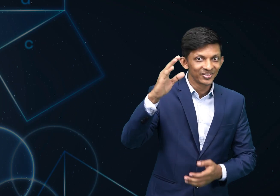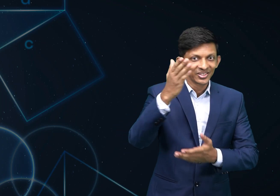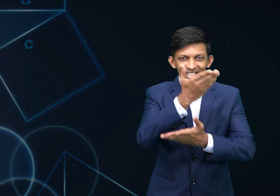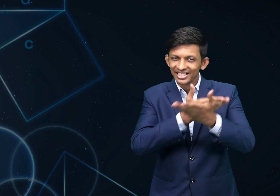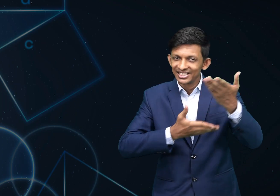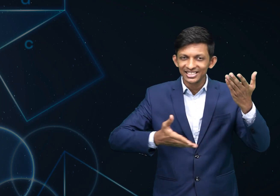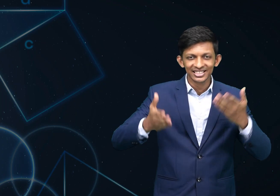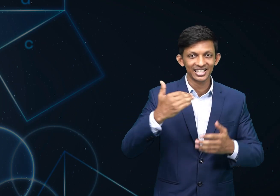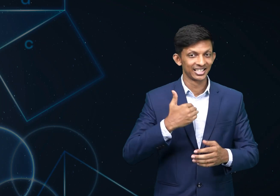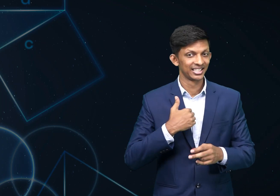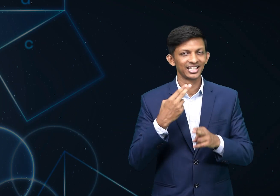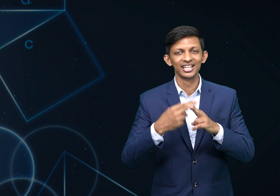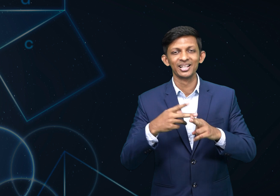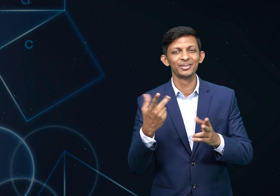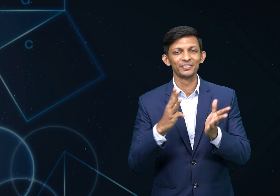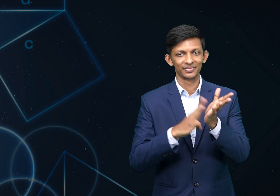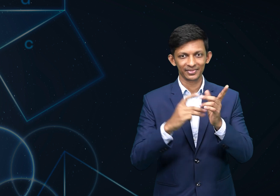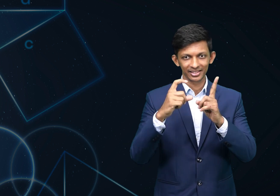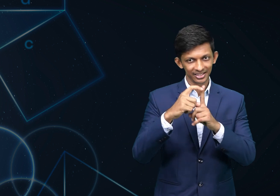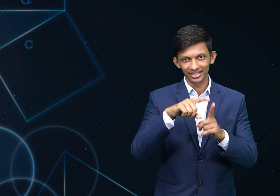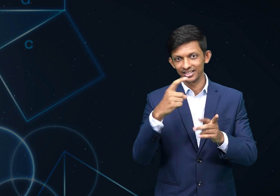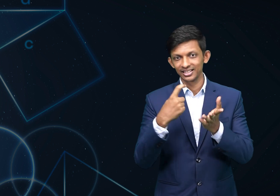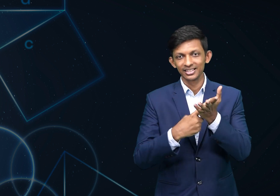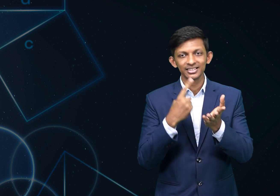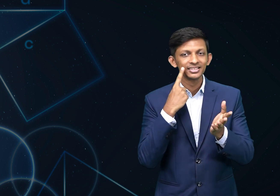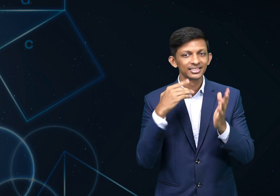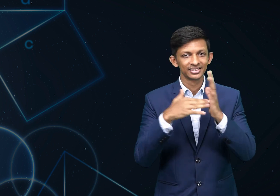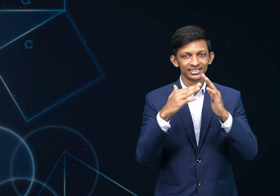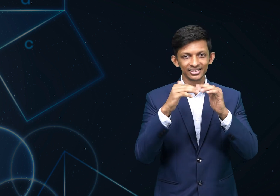Hello students, I am Muhammad Rizwan.